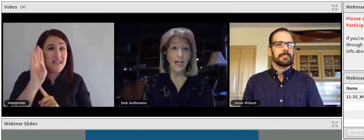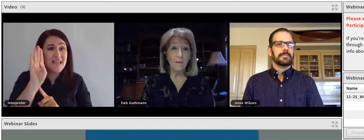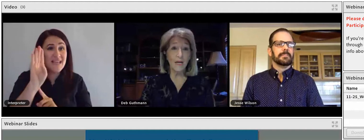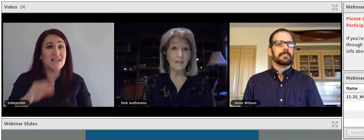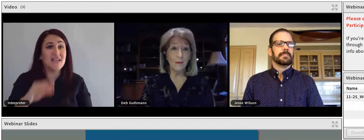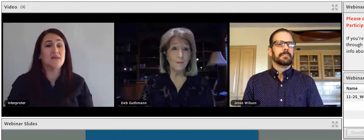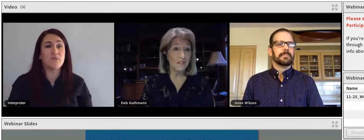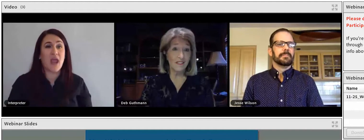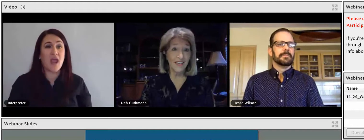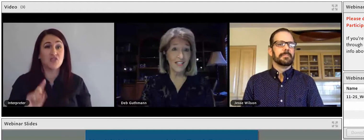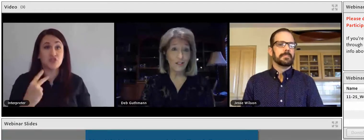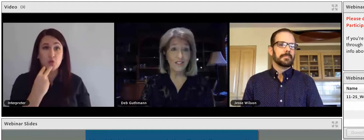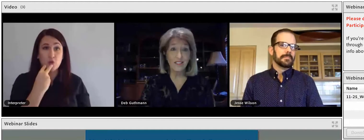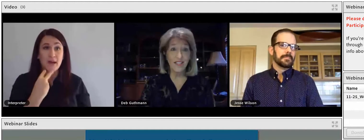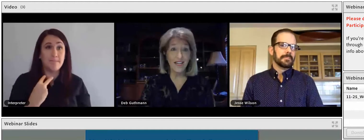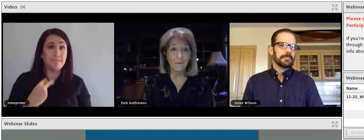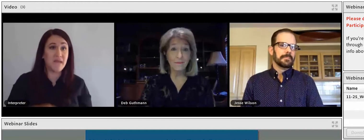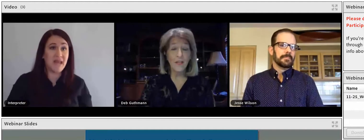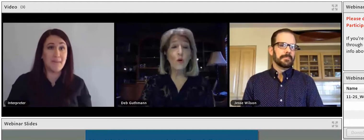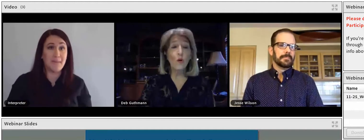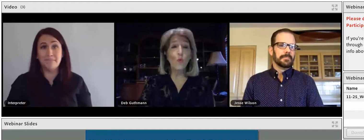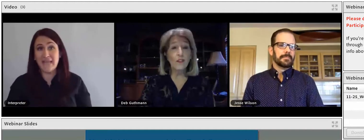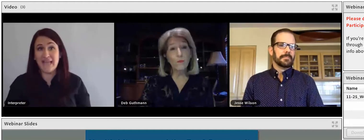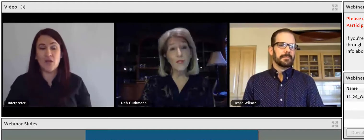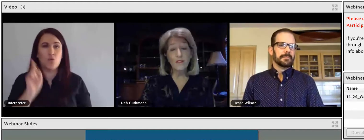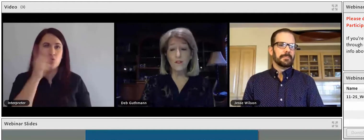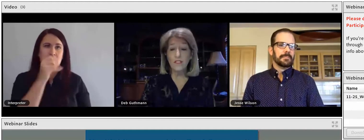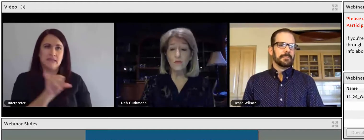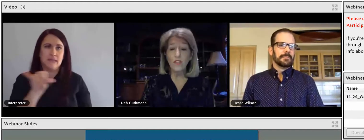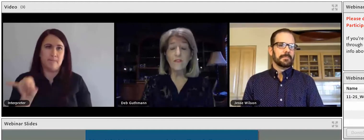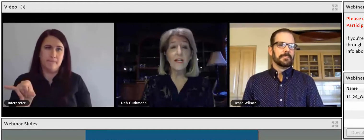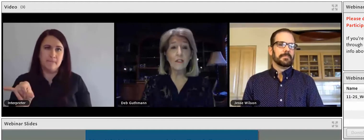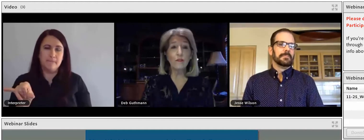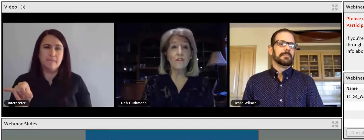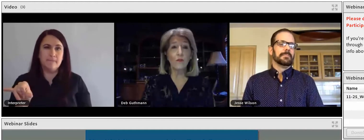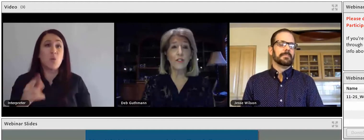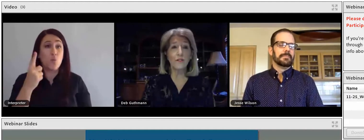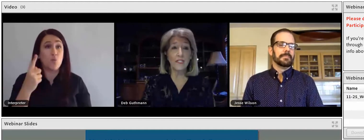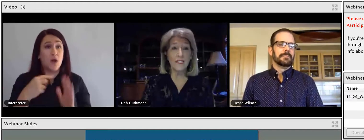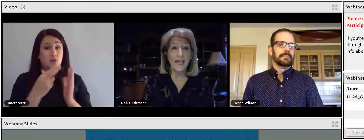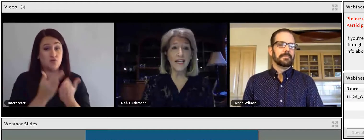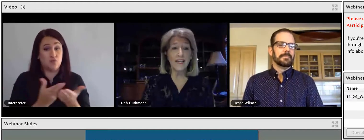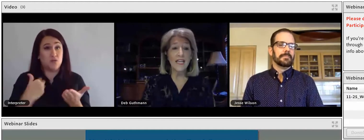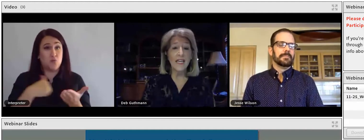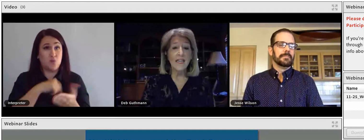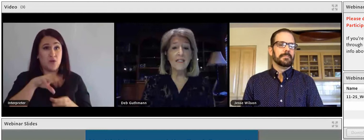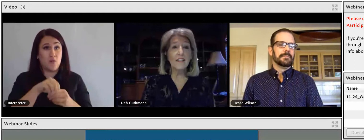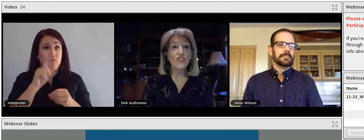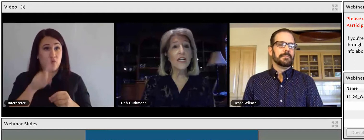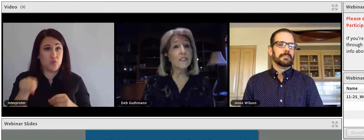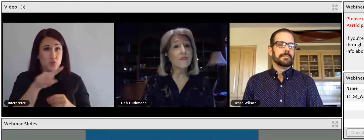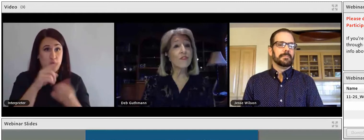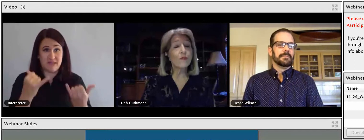you're looking at my lips, it looks the same. One of the resources we've included for you today is a chance for you